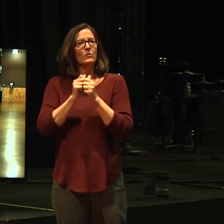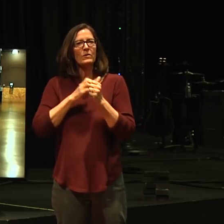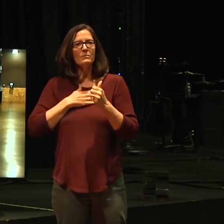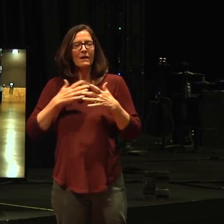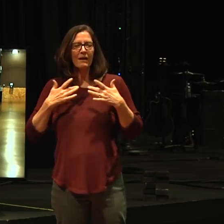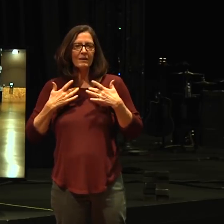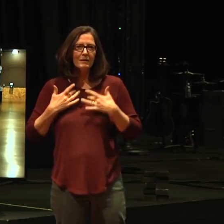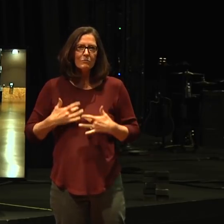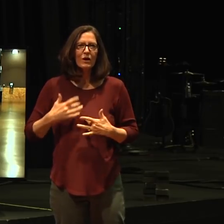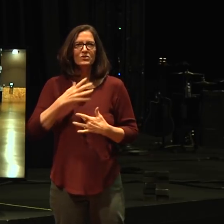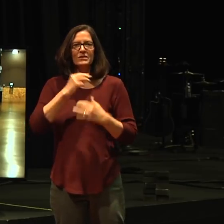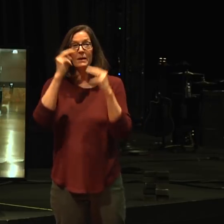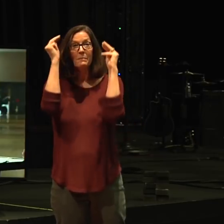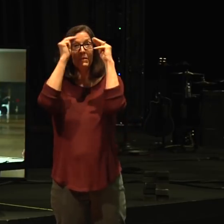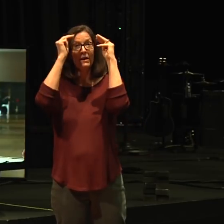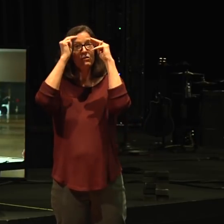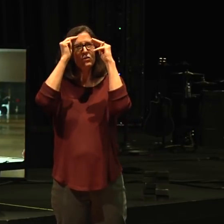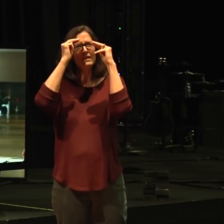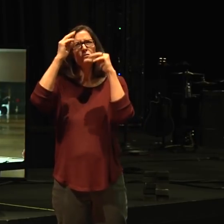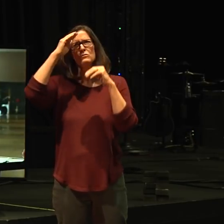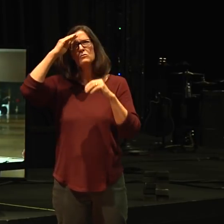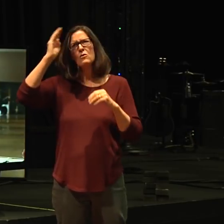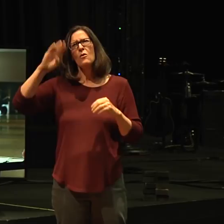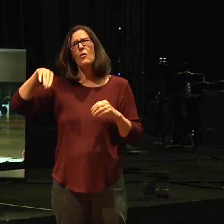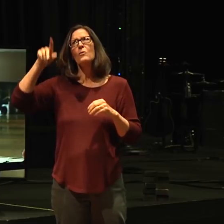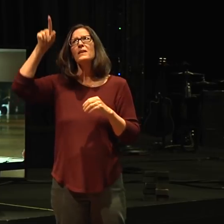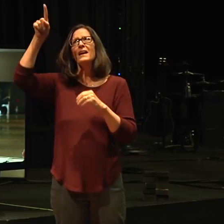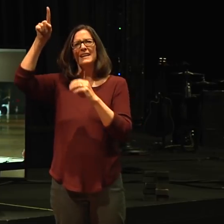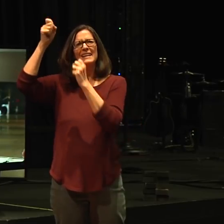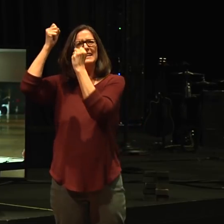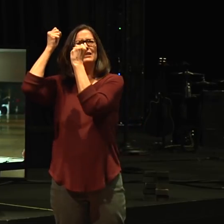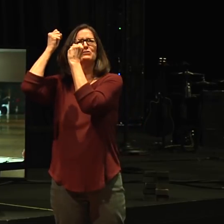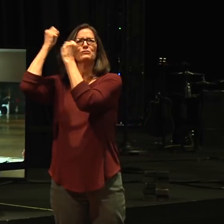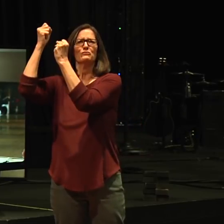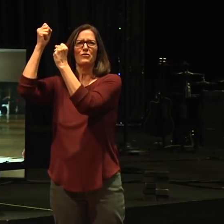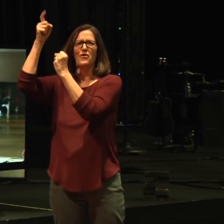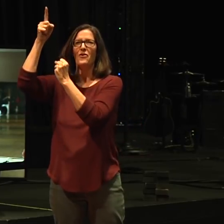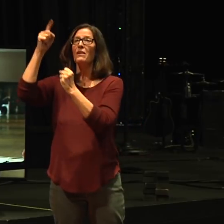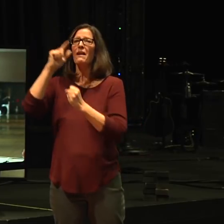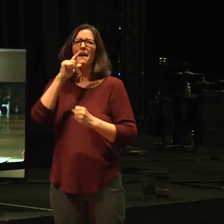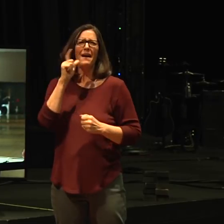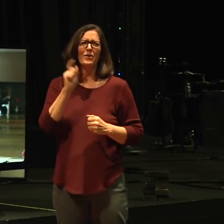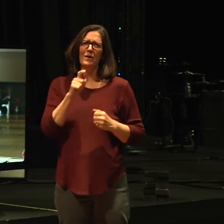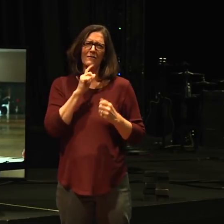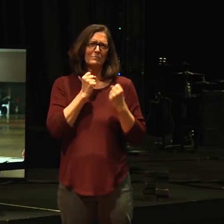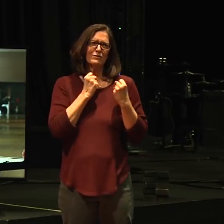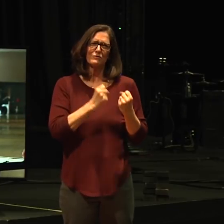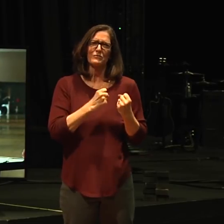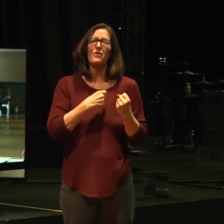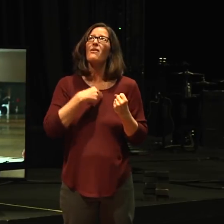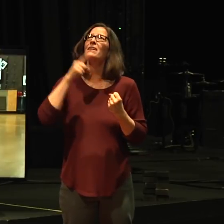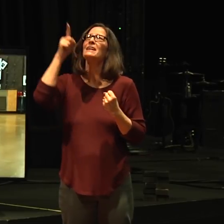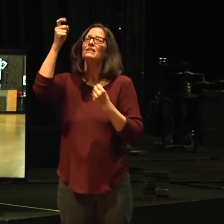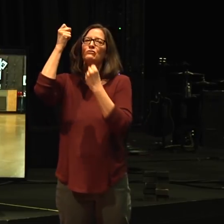and migraines. Knowing that he was strong, that I didn't have to be, that he